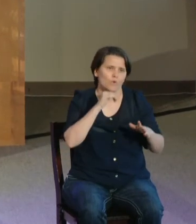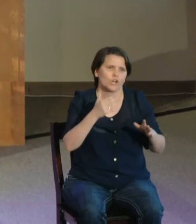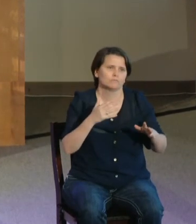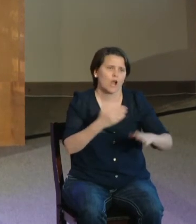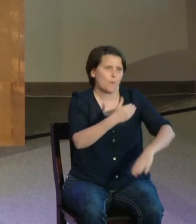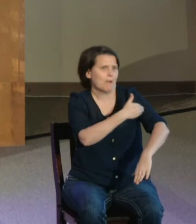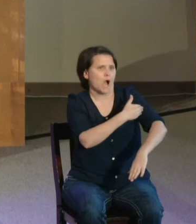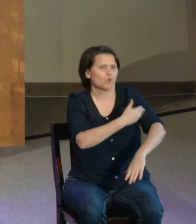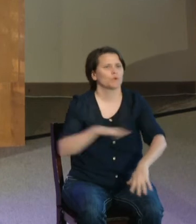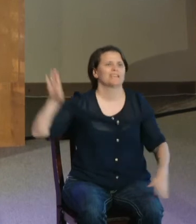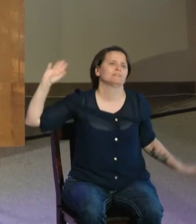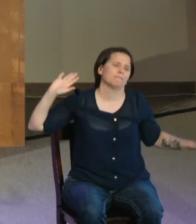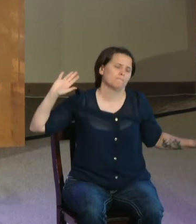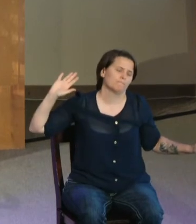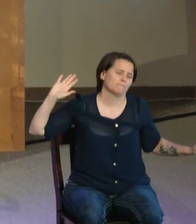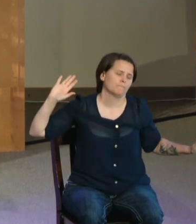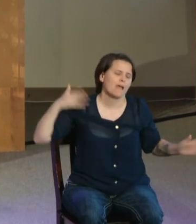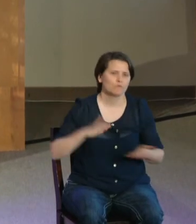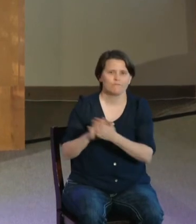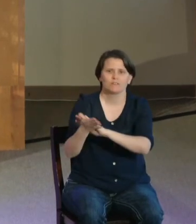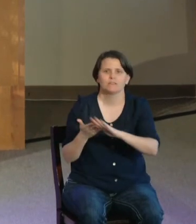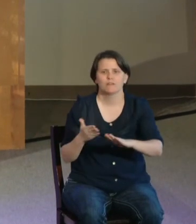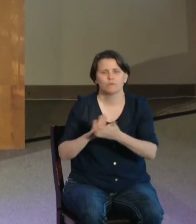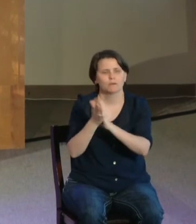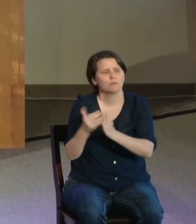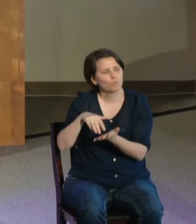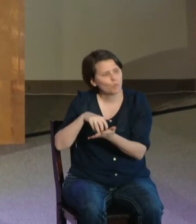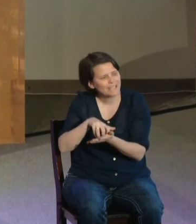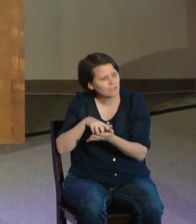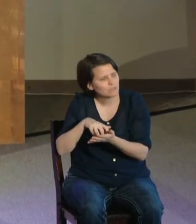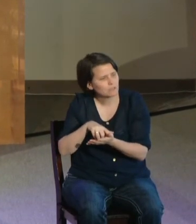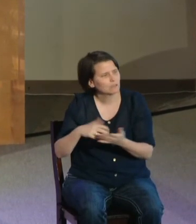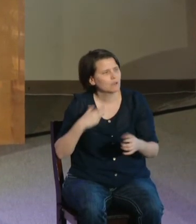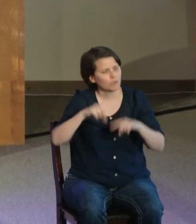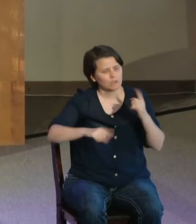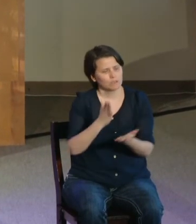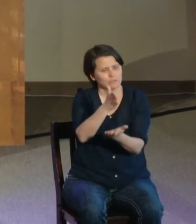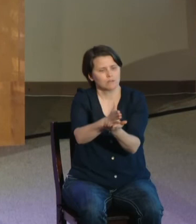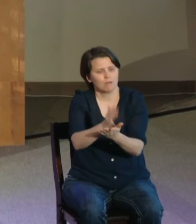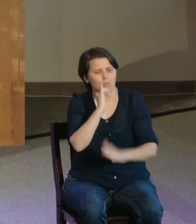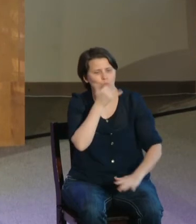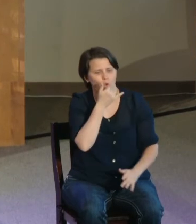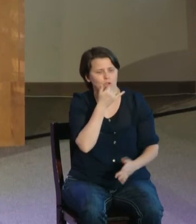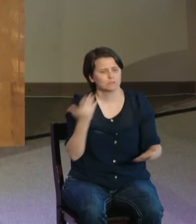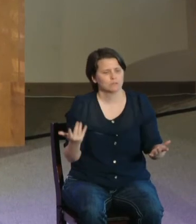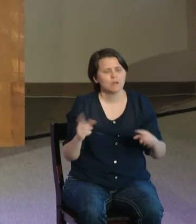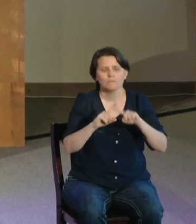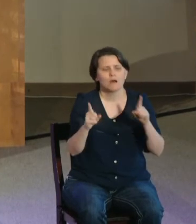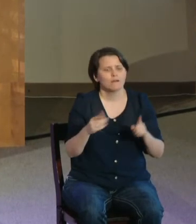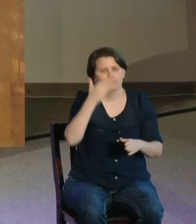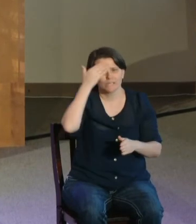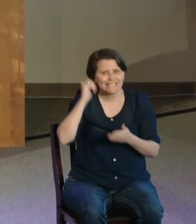forgive, then that we are weak and we will forfeit our right to stop that wrong from happening. But forgiveness